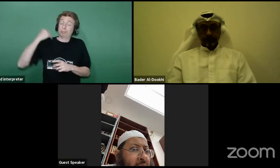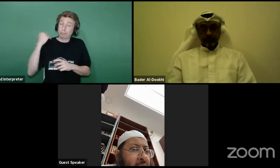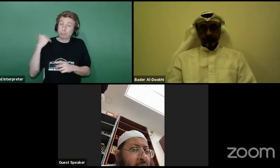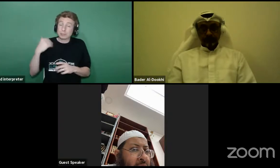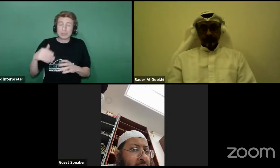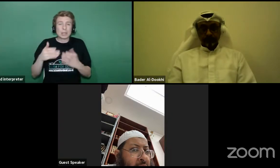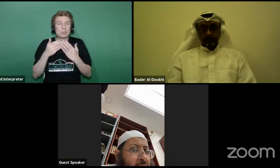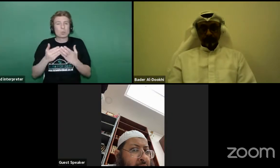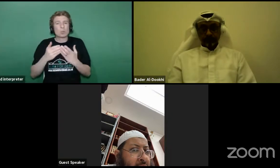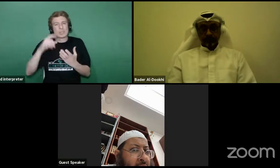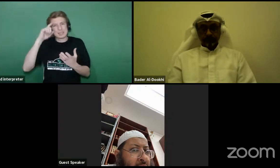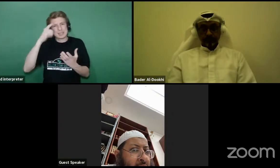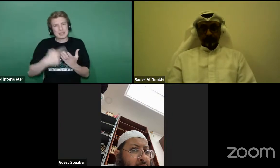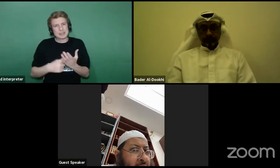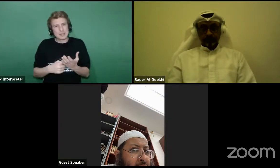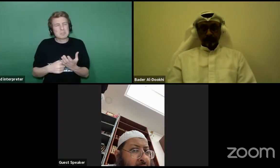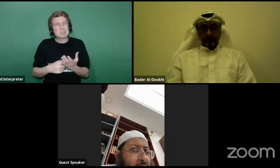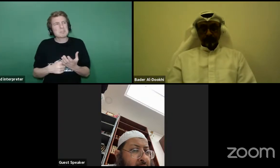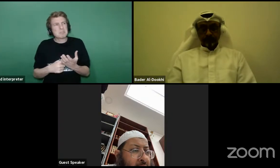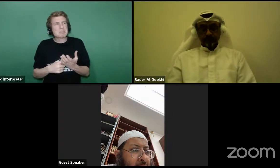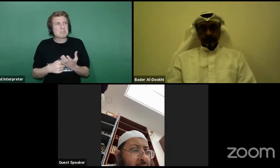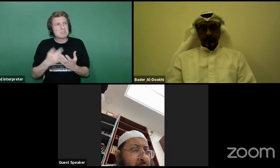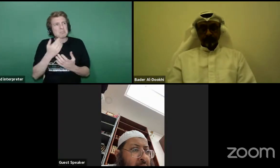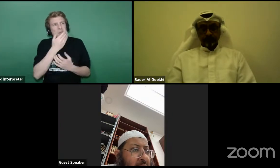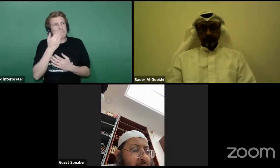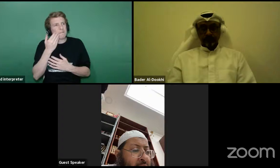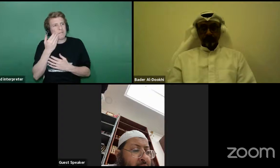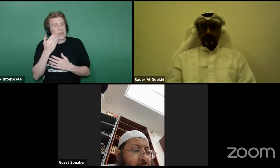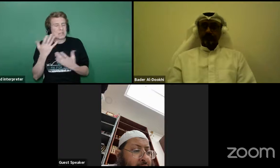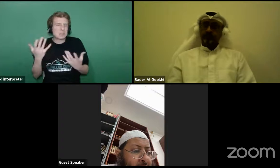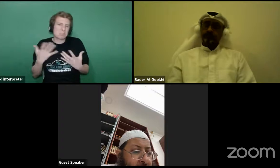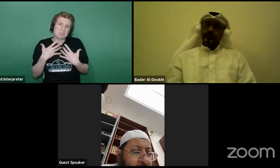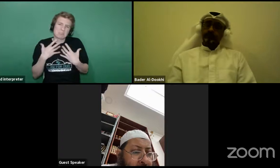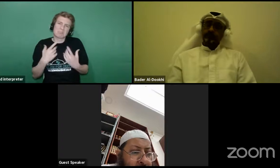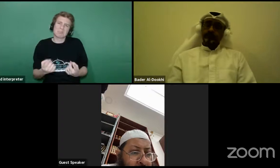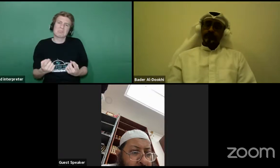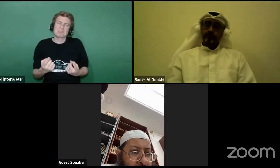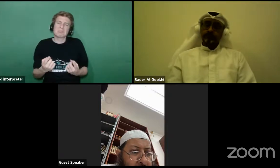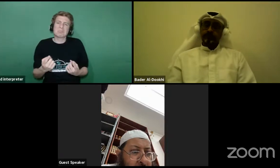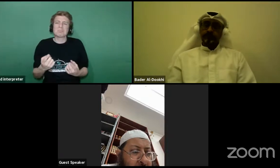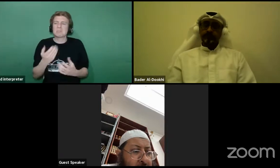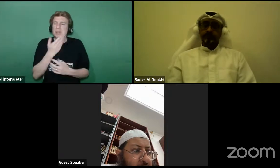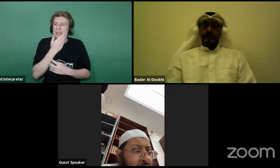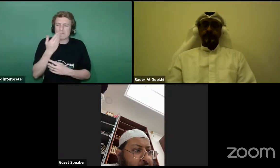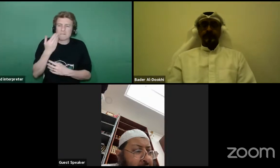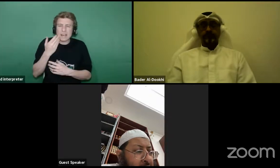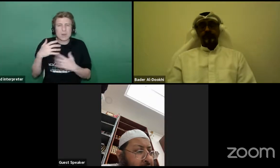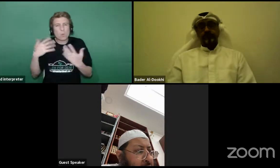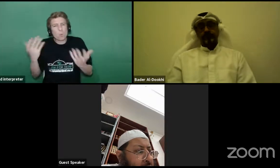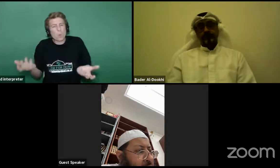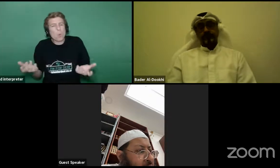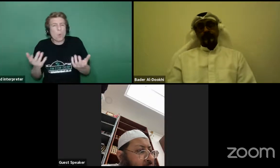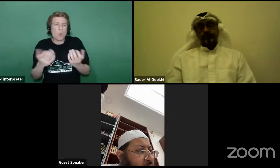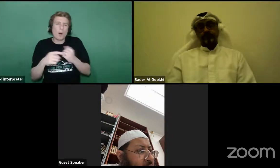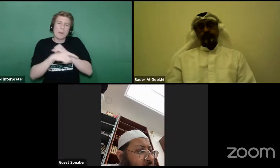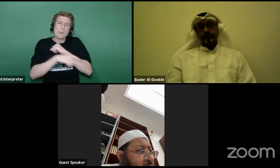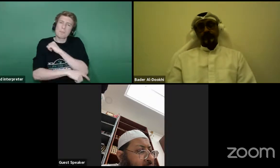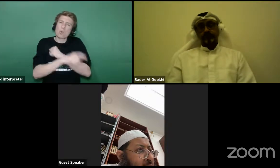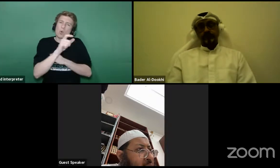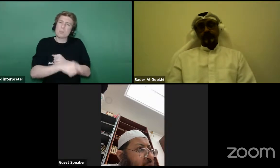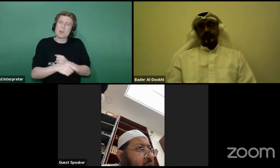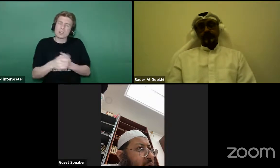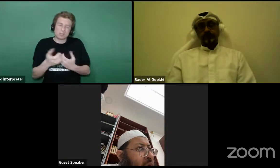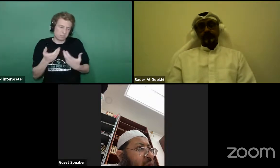of Ramadan, or whether they would either fast or they would feed a poor person. And it was